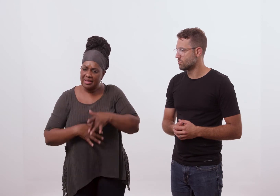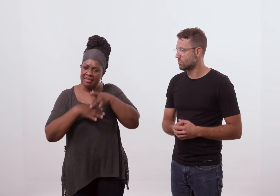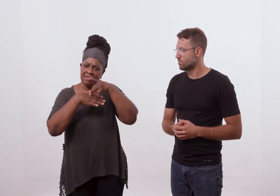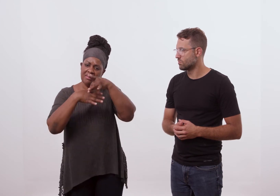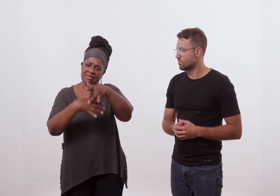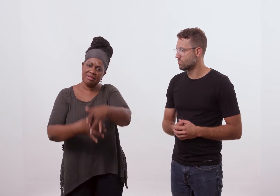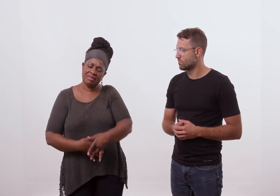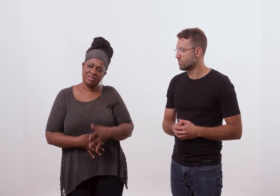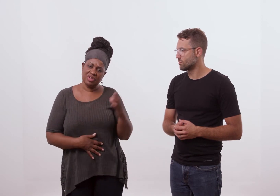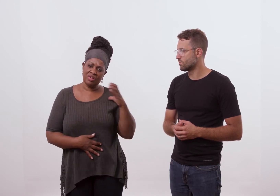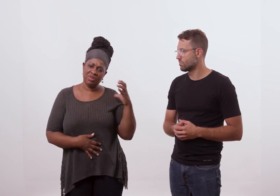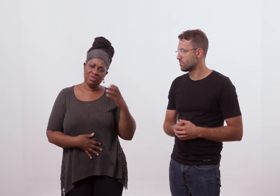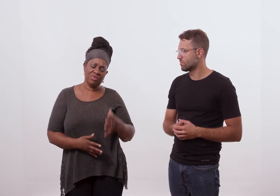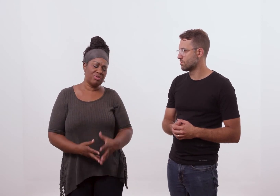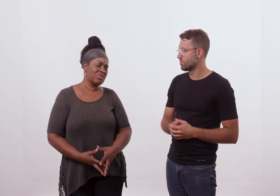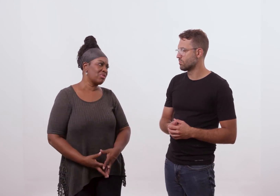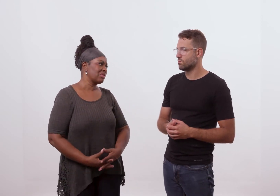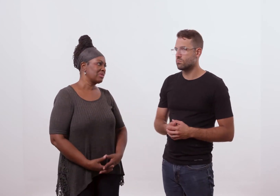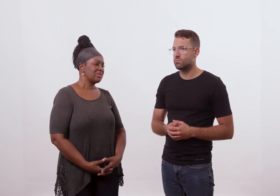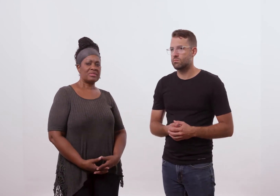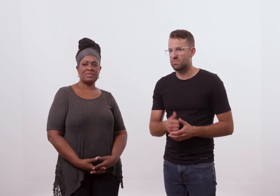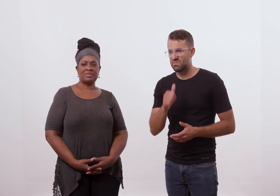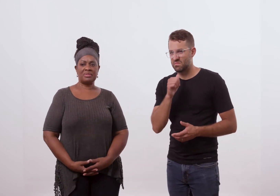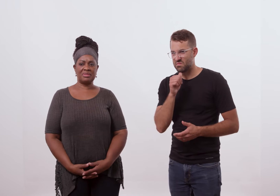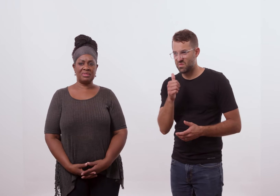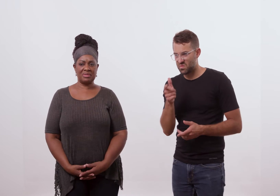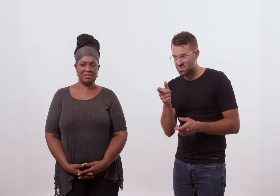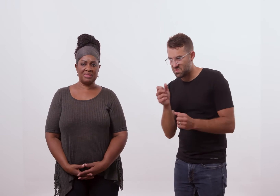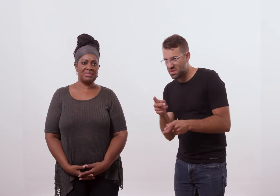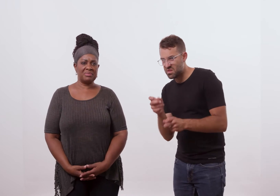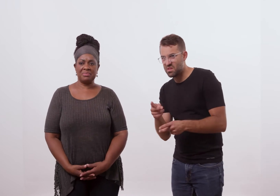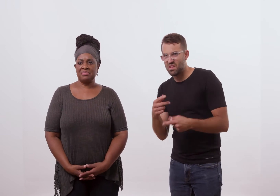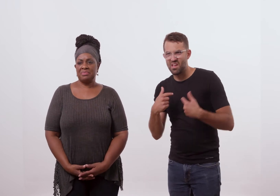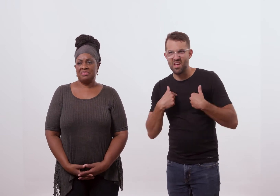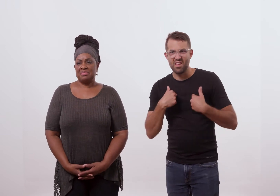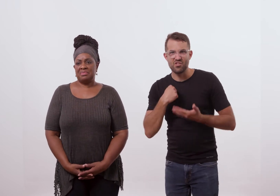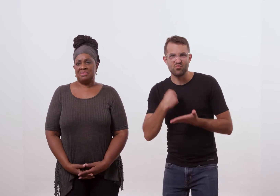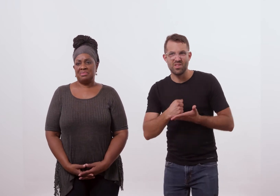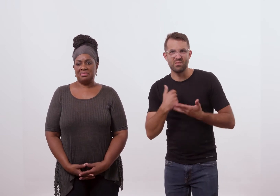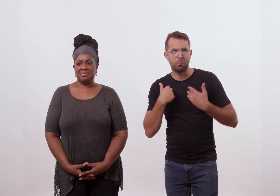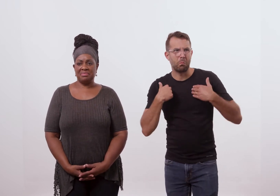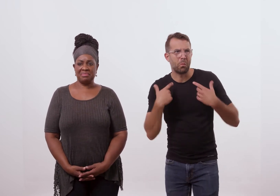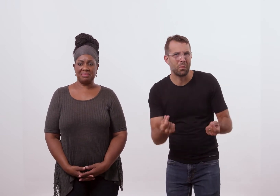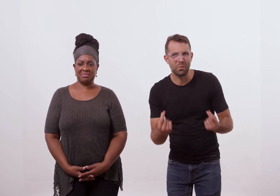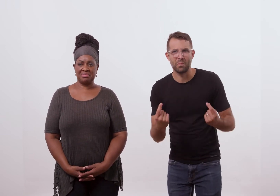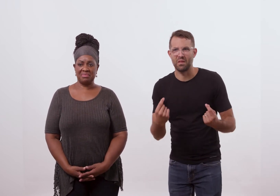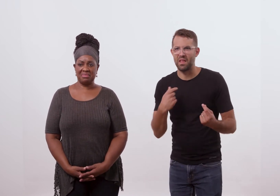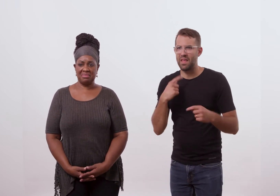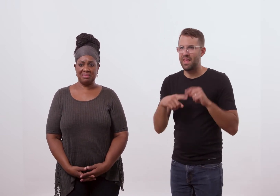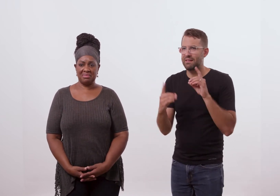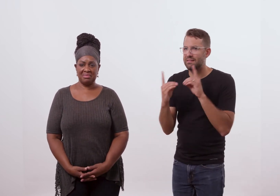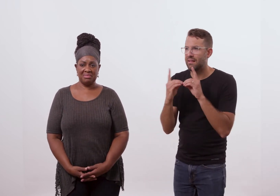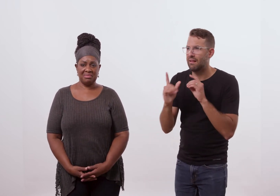That bad, is it, lad? What am I going to do, Tree Stump? I can't court Leetah. Every time I get near